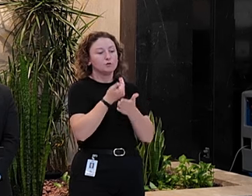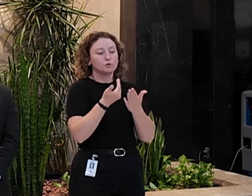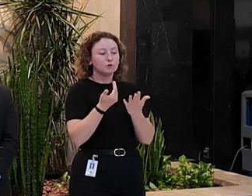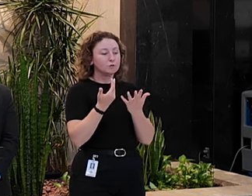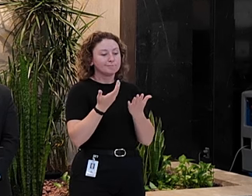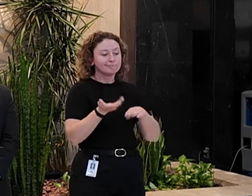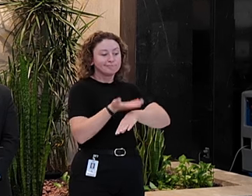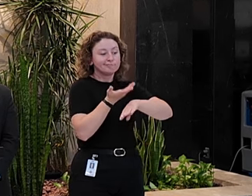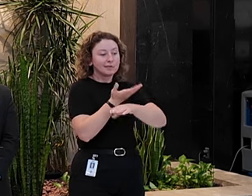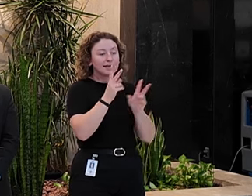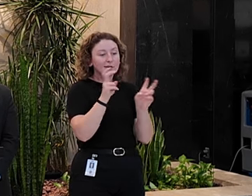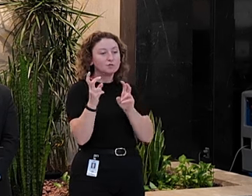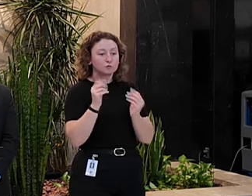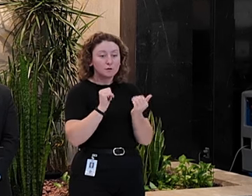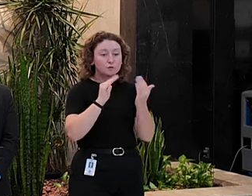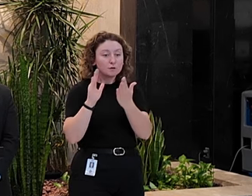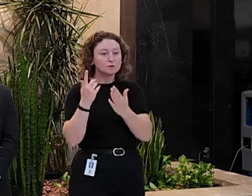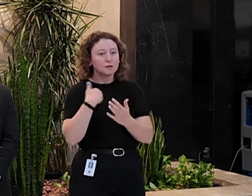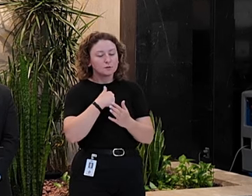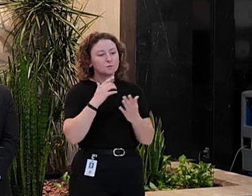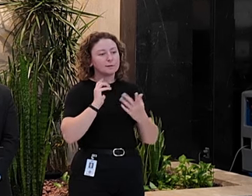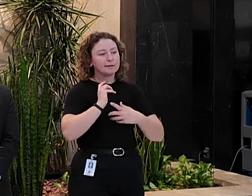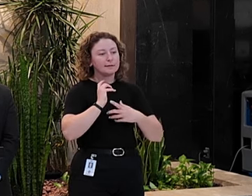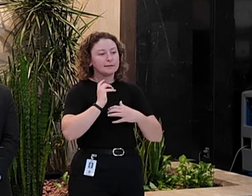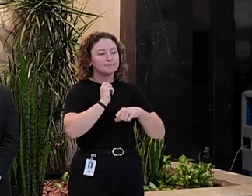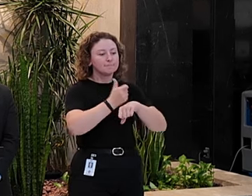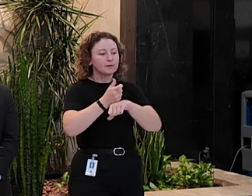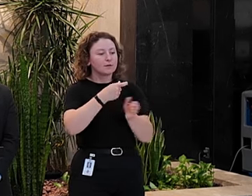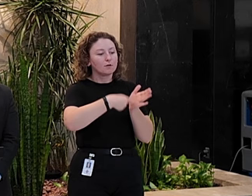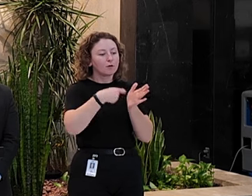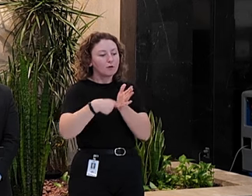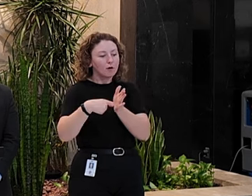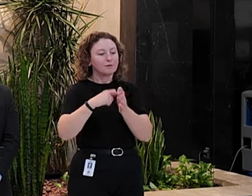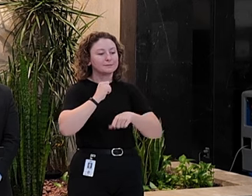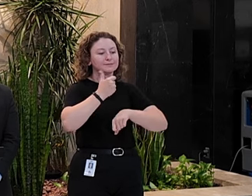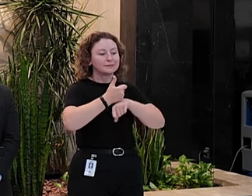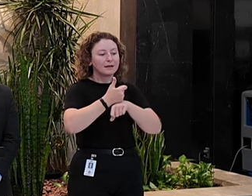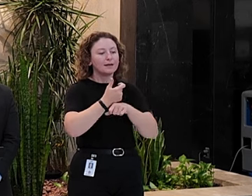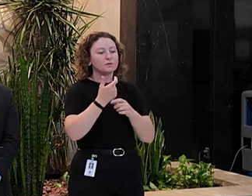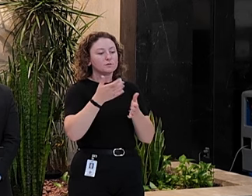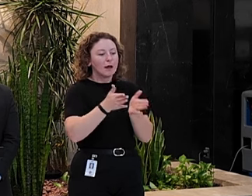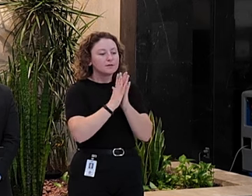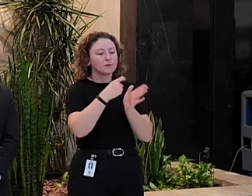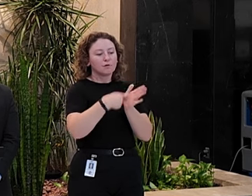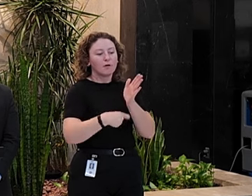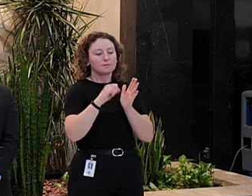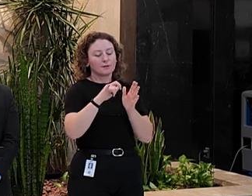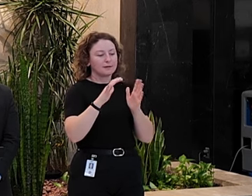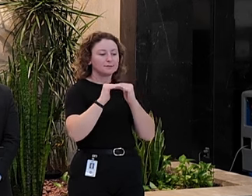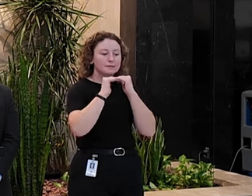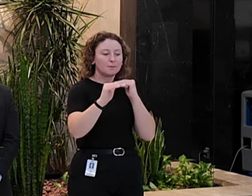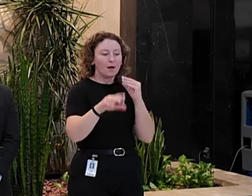be addressed. And then we go through the rate setting process to ask for a rate that's sustainable to add those new projects on.